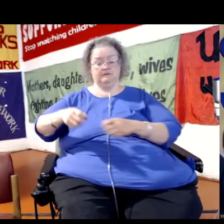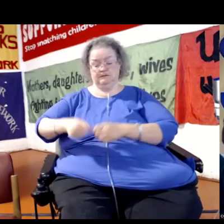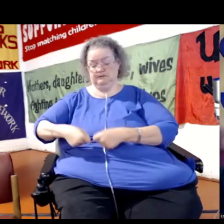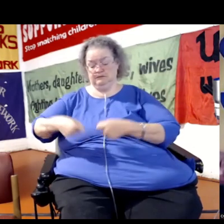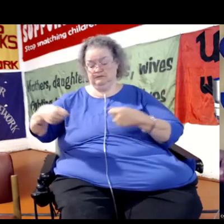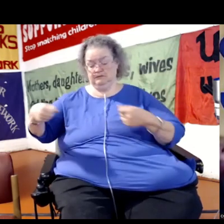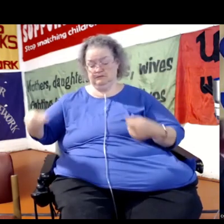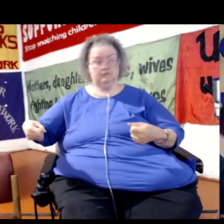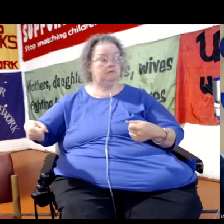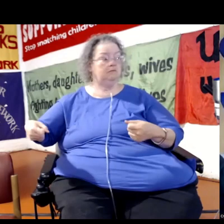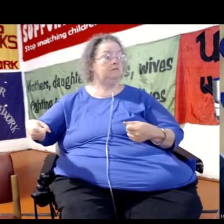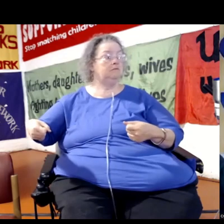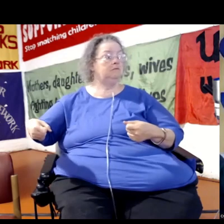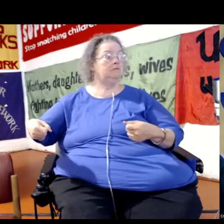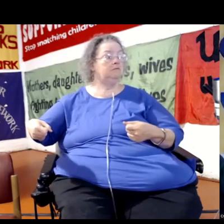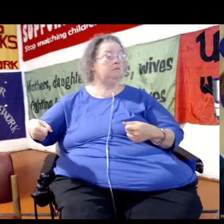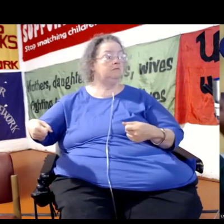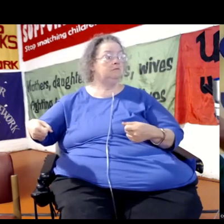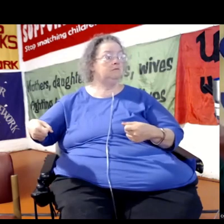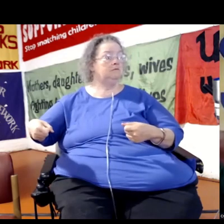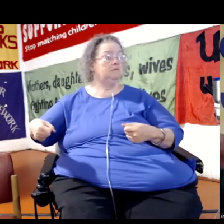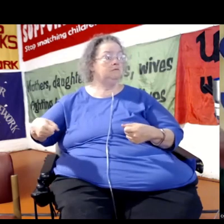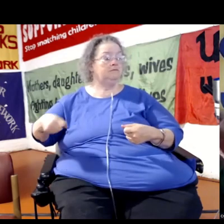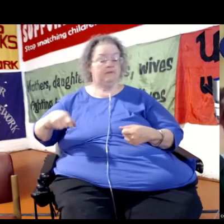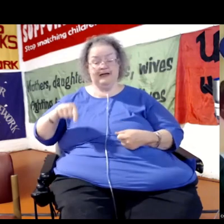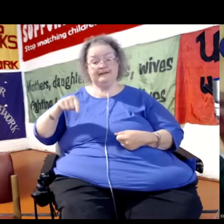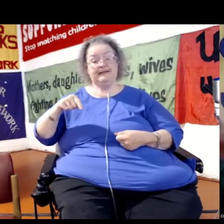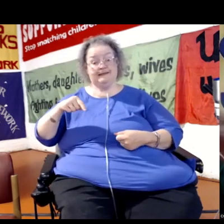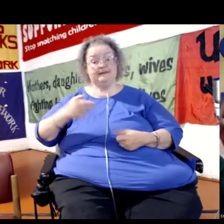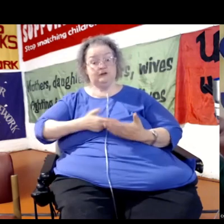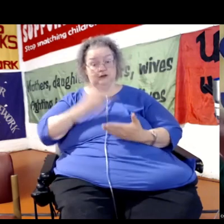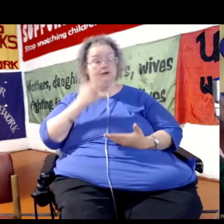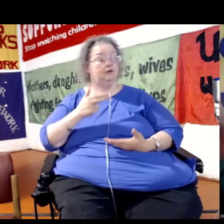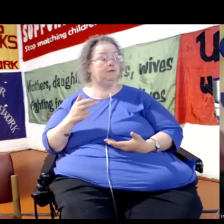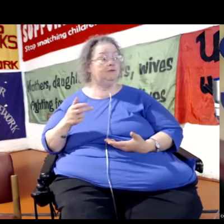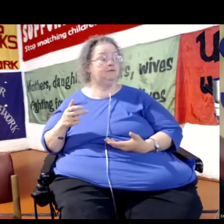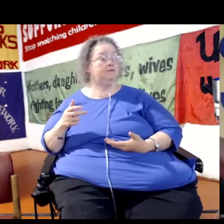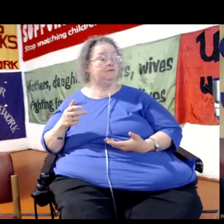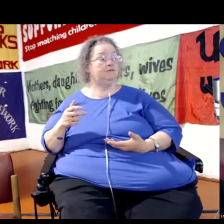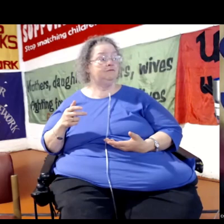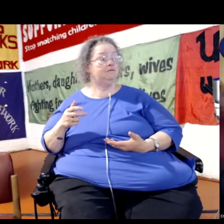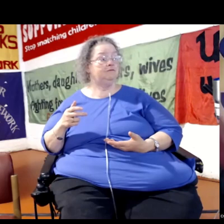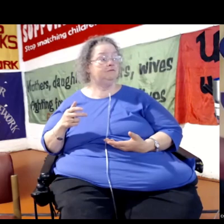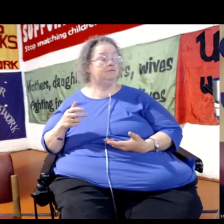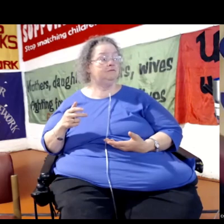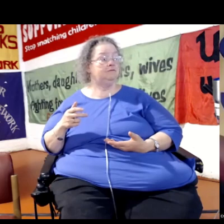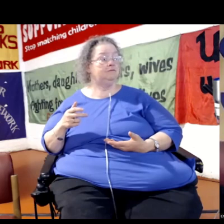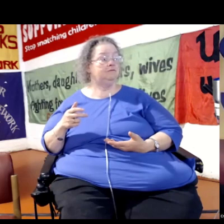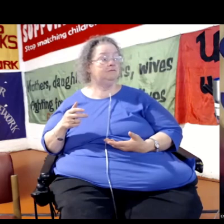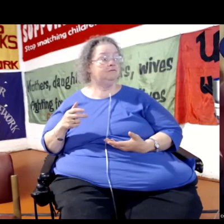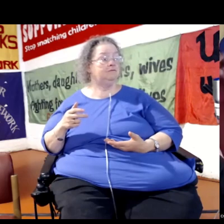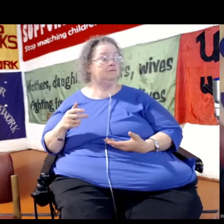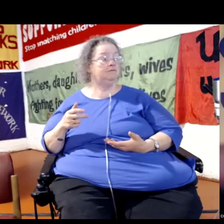bag. I said, this is the soup. I set up all these apple